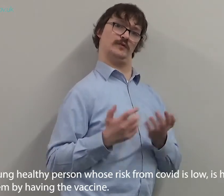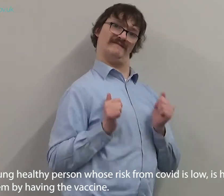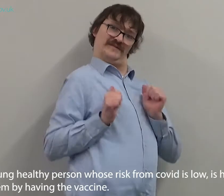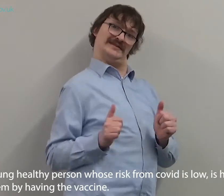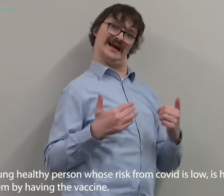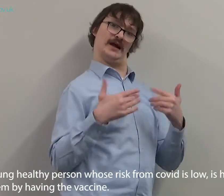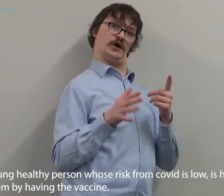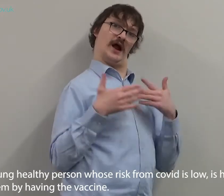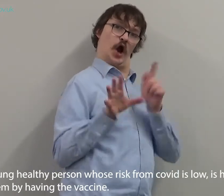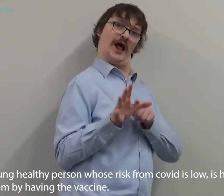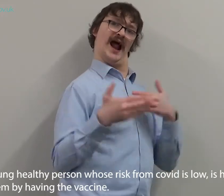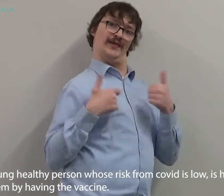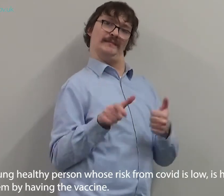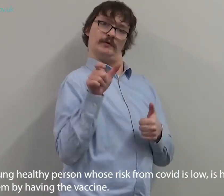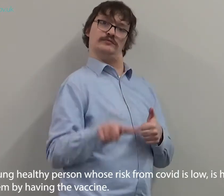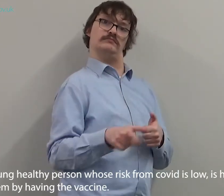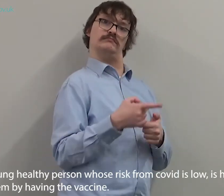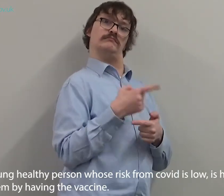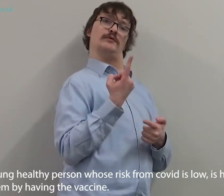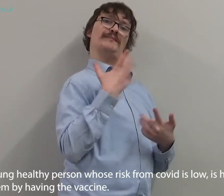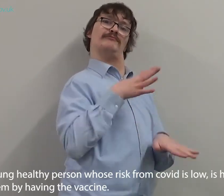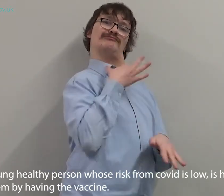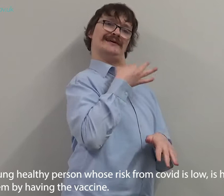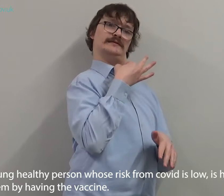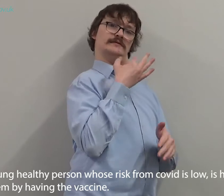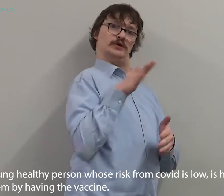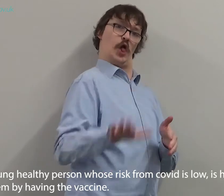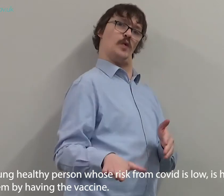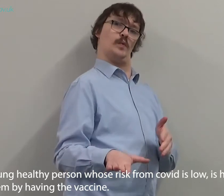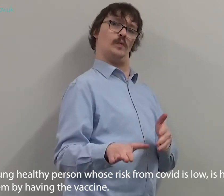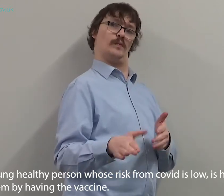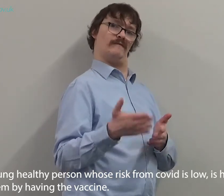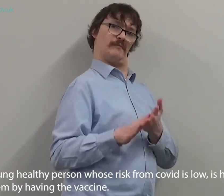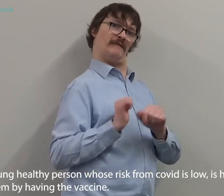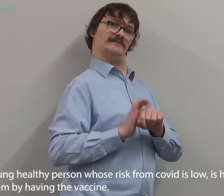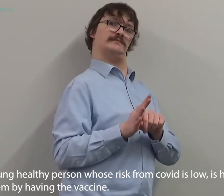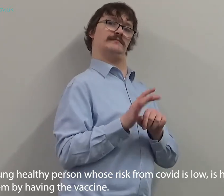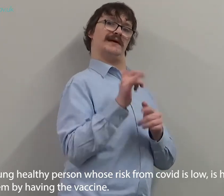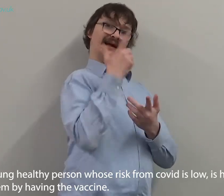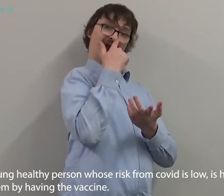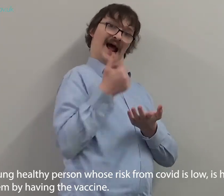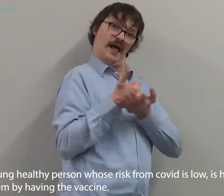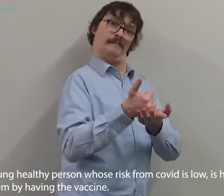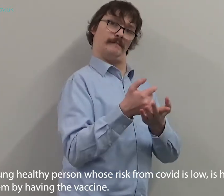So a fit young, healthy person whose risk from COVID is low is helping people around them by having the vaccine.